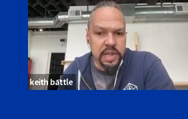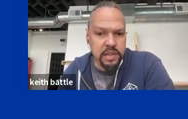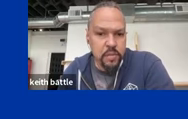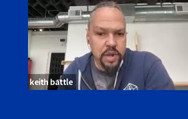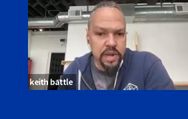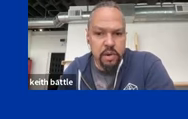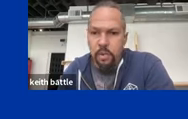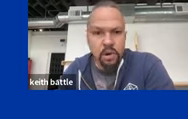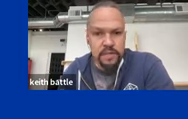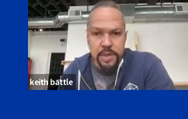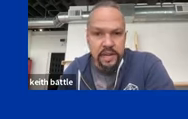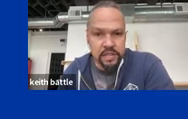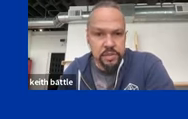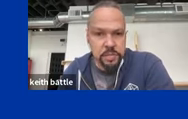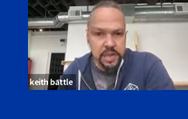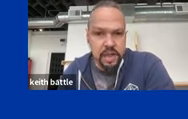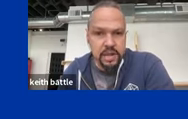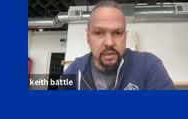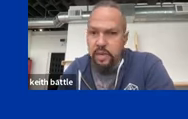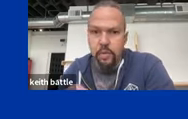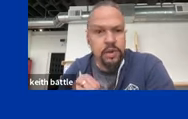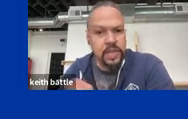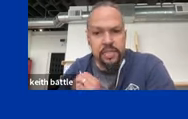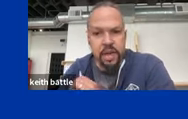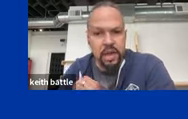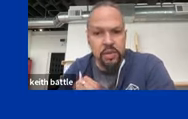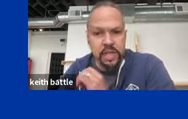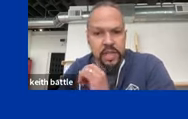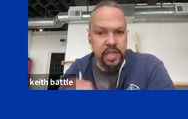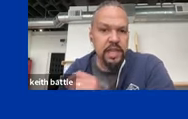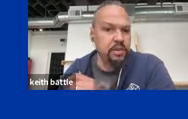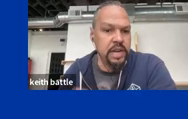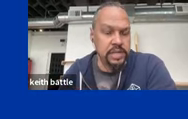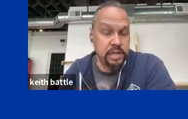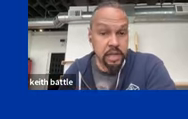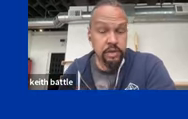was wondering if one or more of the panelists would speak on like what they thought was a